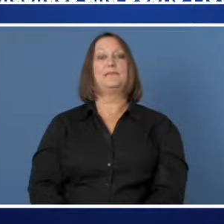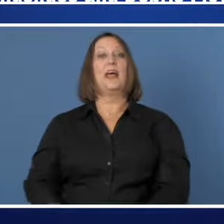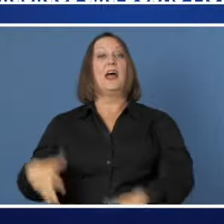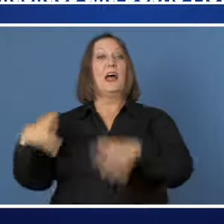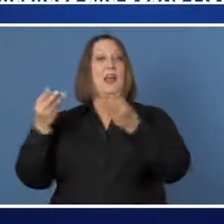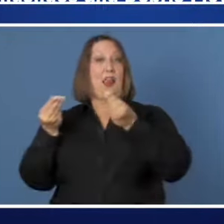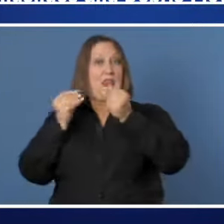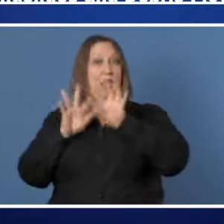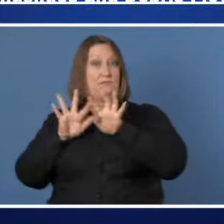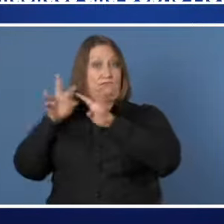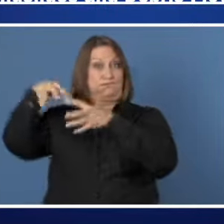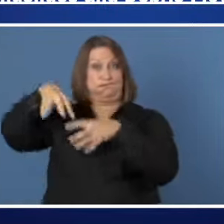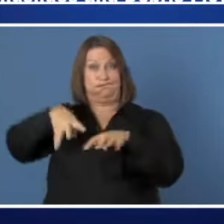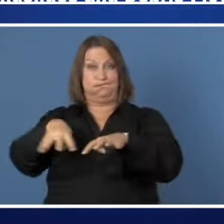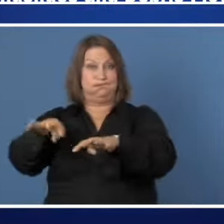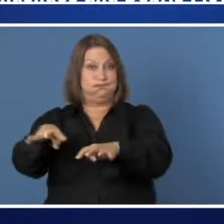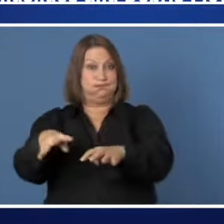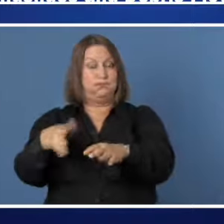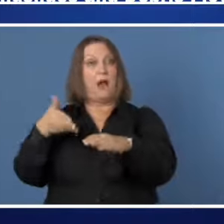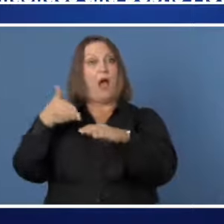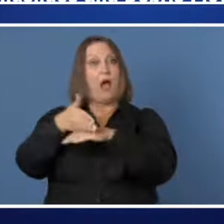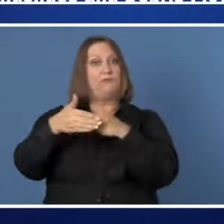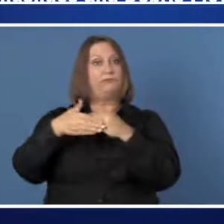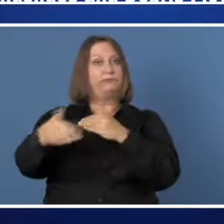After a landslide or debris flow.